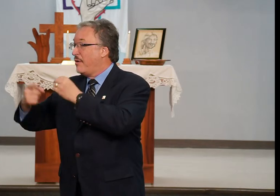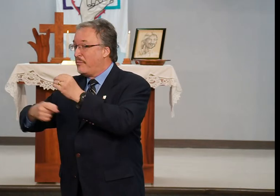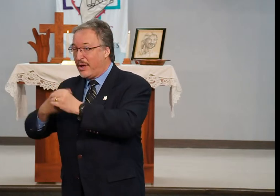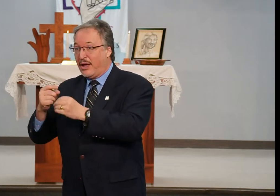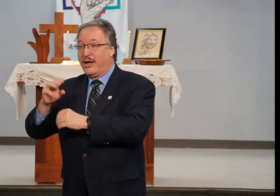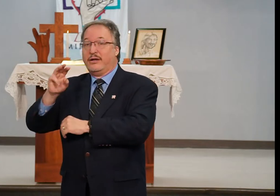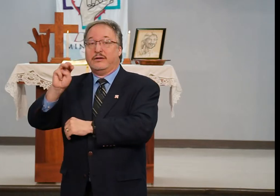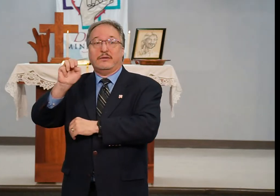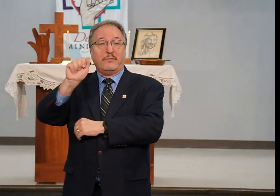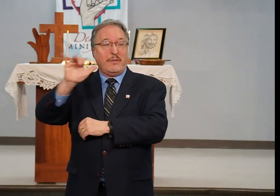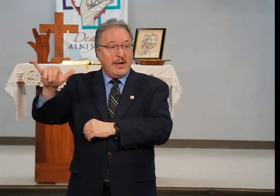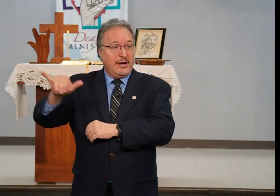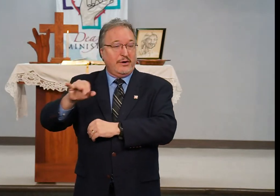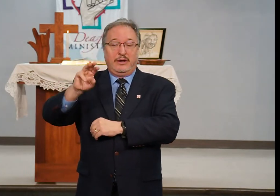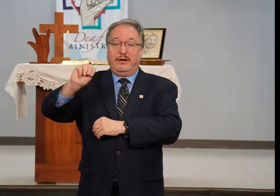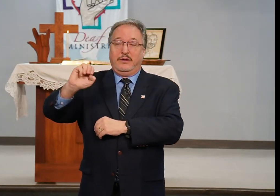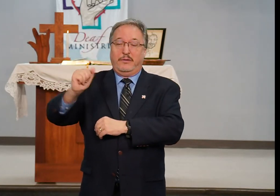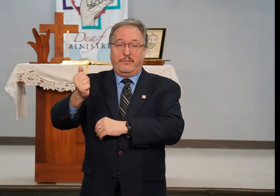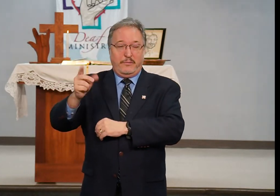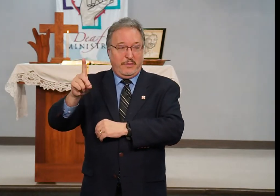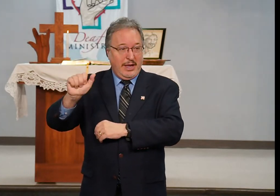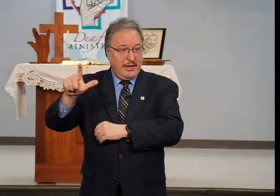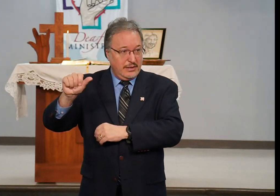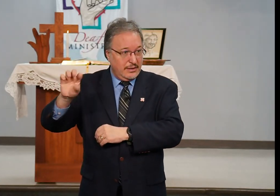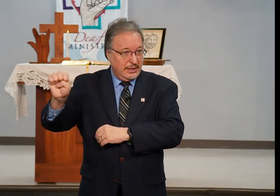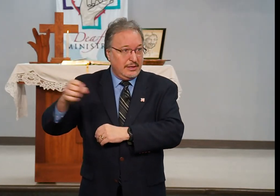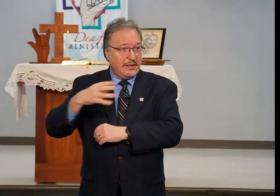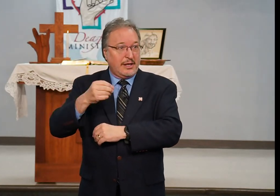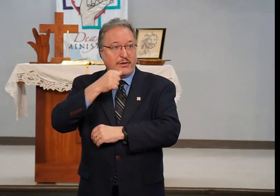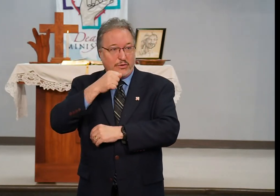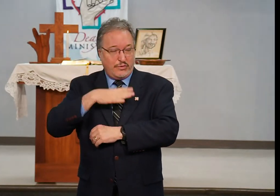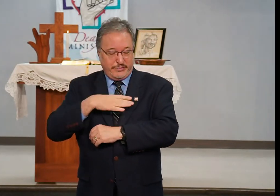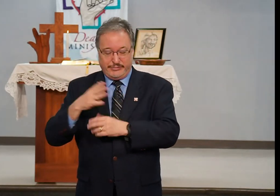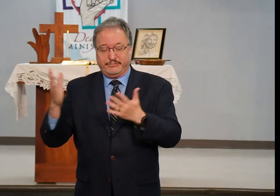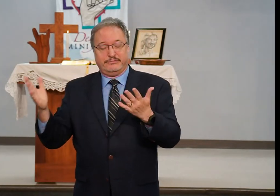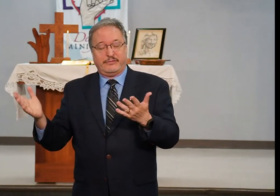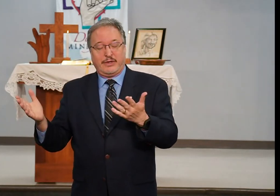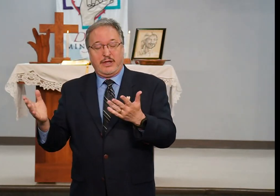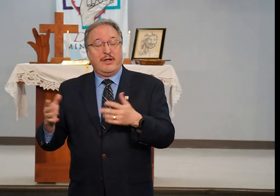I'd like to share with you the next passage about Mary Magdalene.